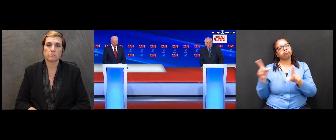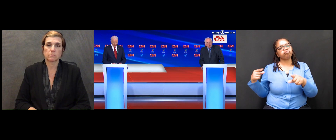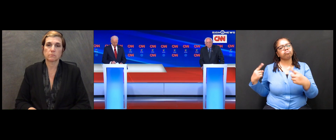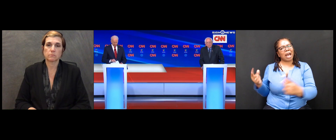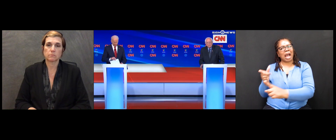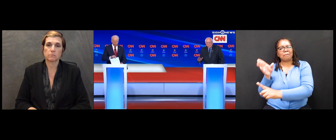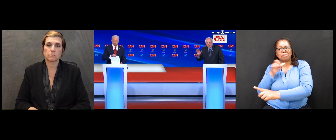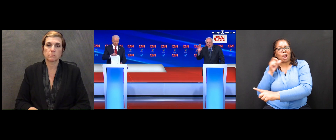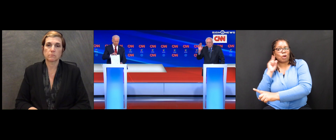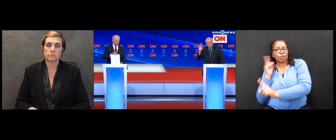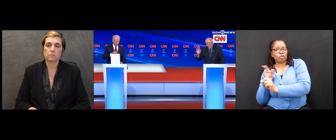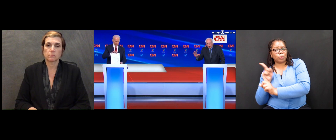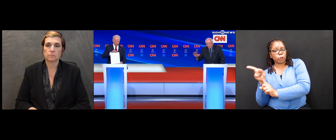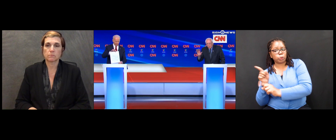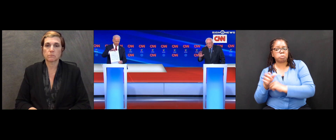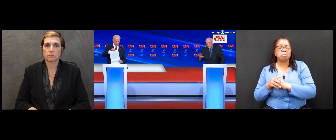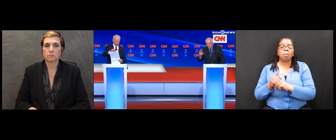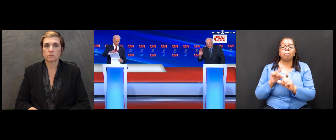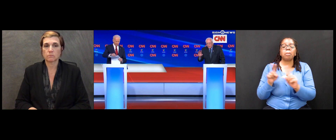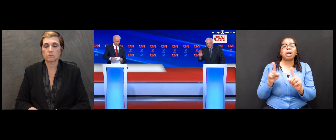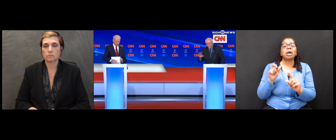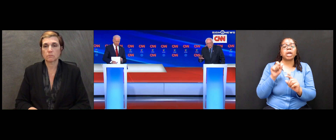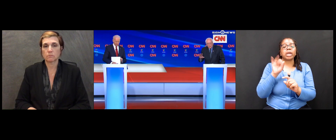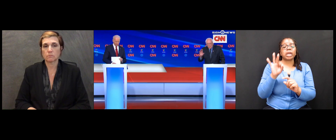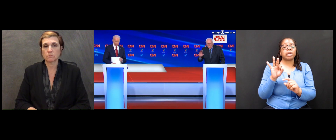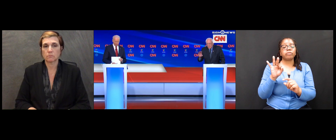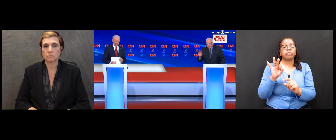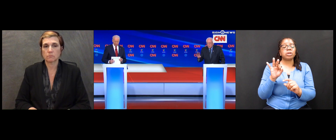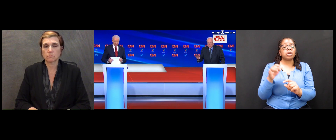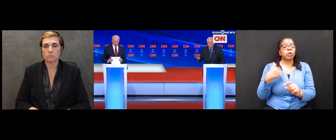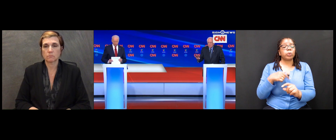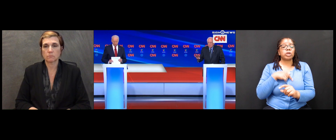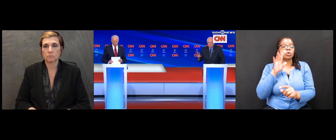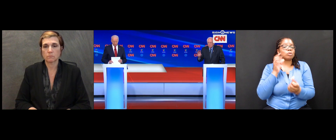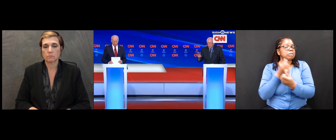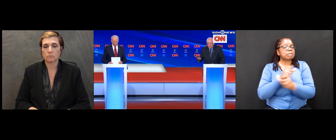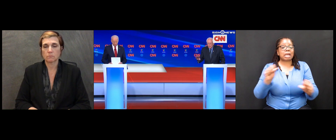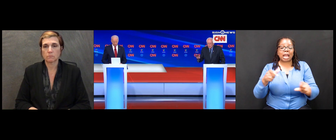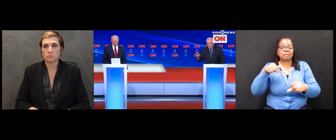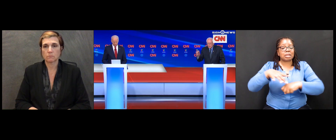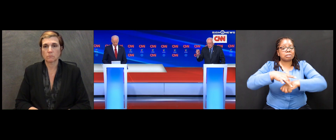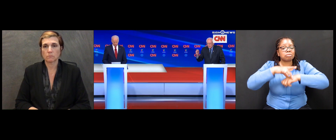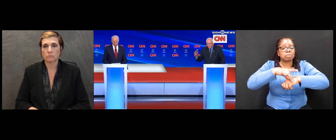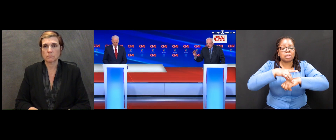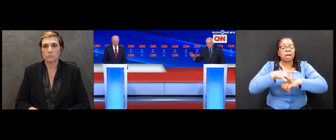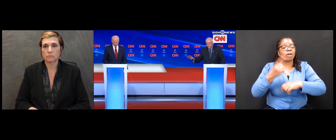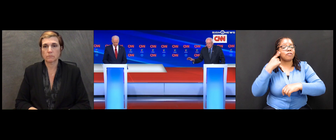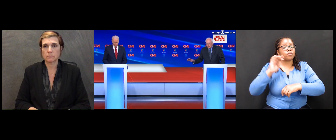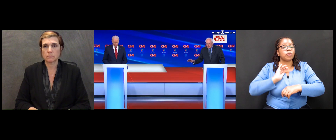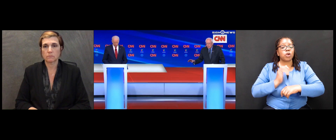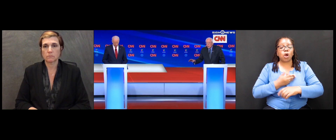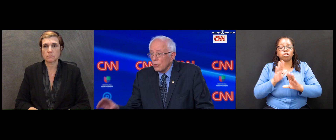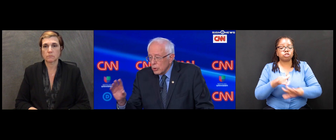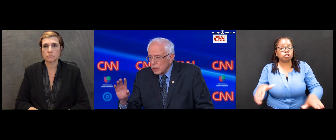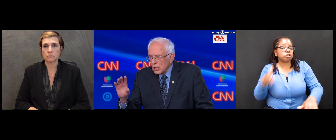Joe, is that if we are going to if we're going to save this planet for our kids and future generations, we need to